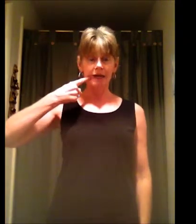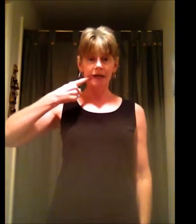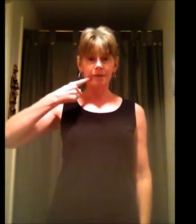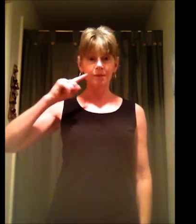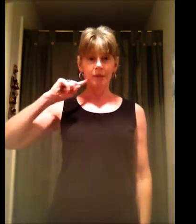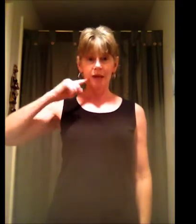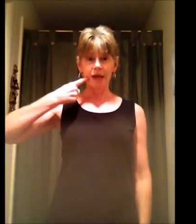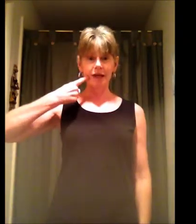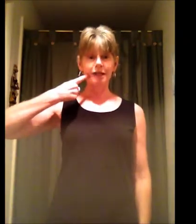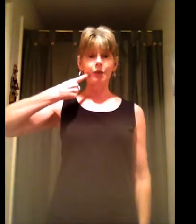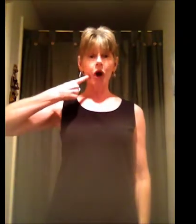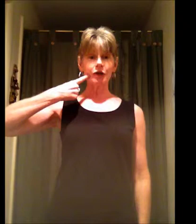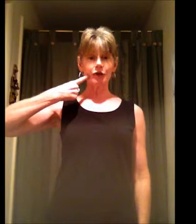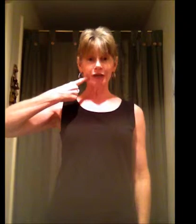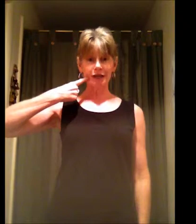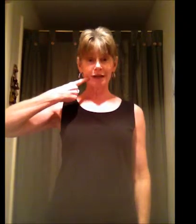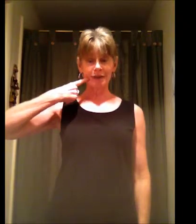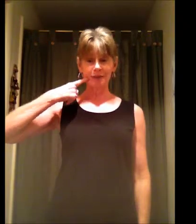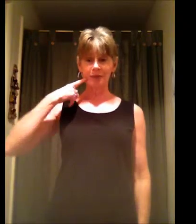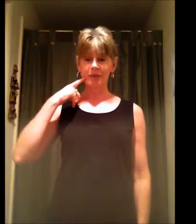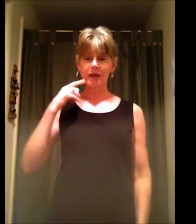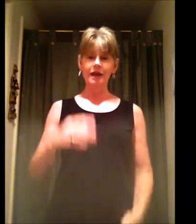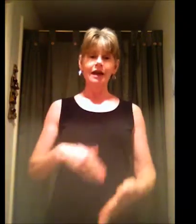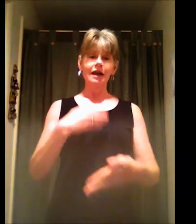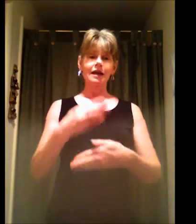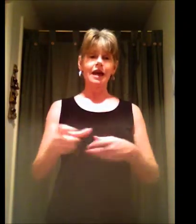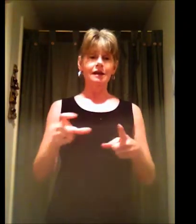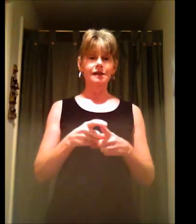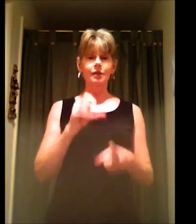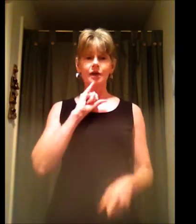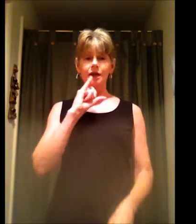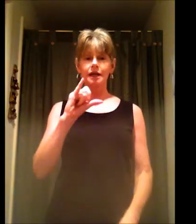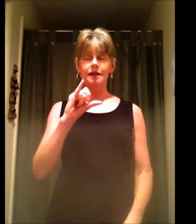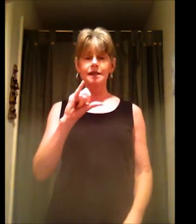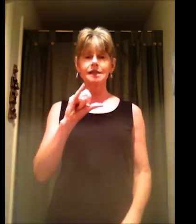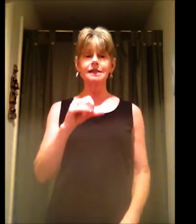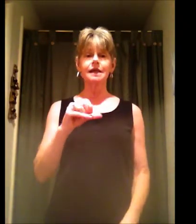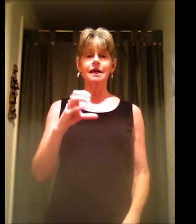candy. Candy rots your teeth. Next word is